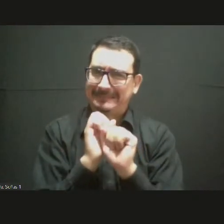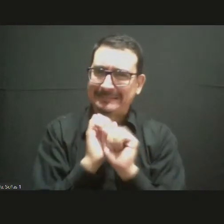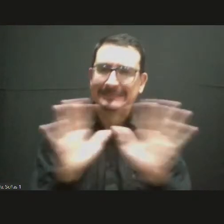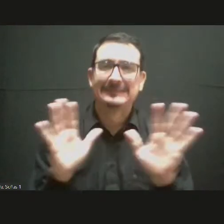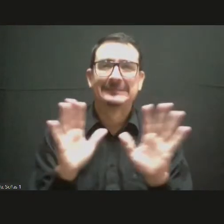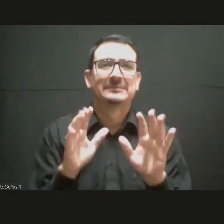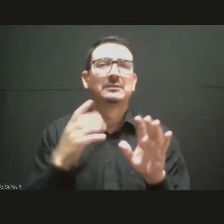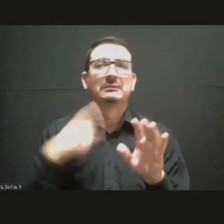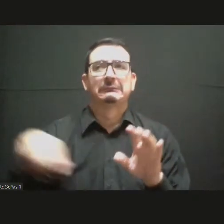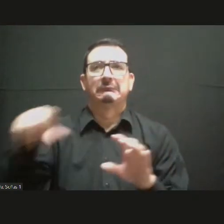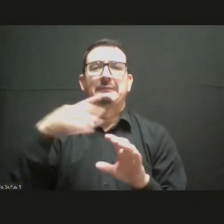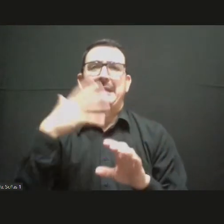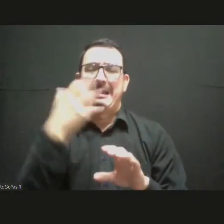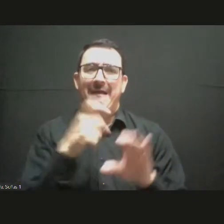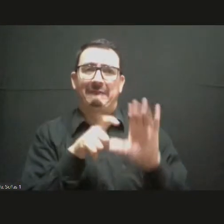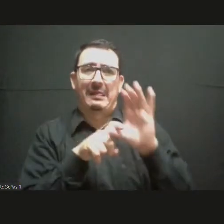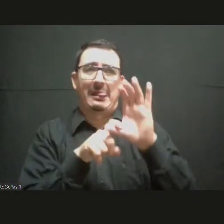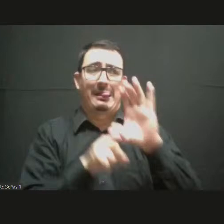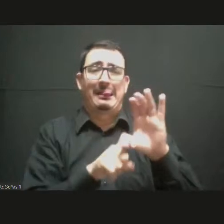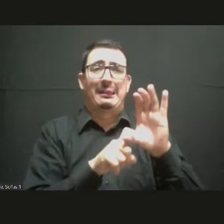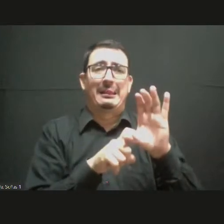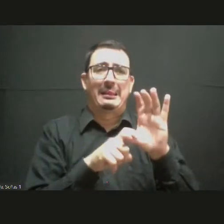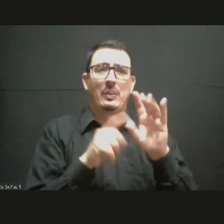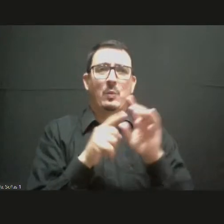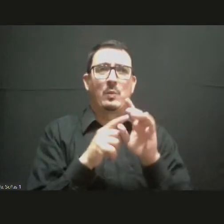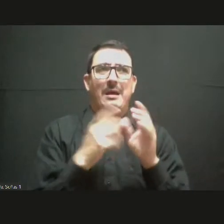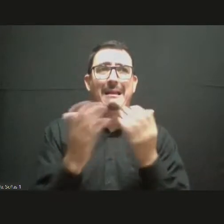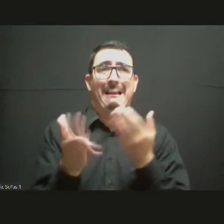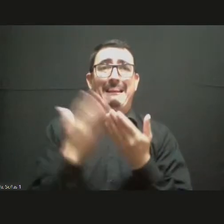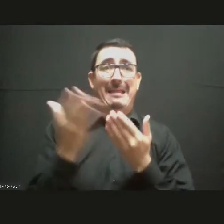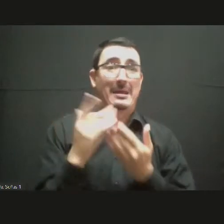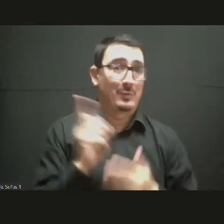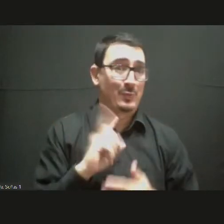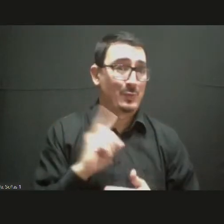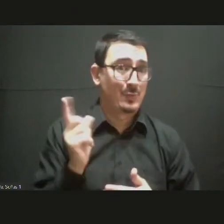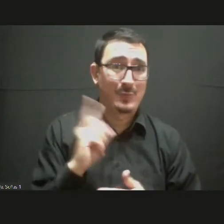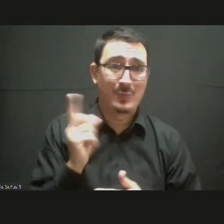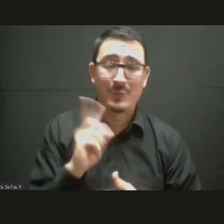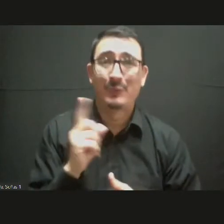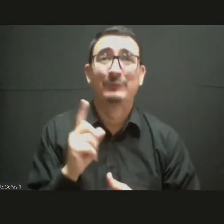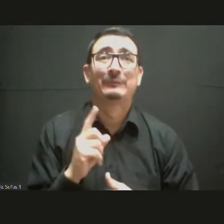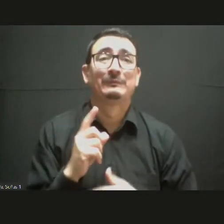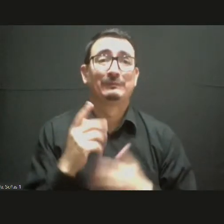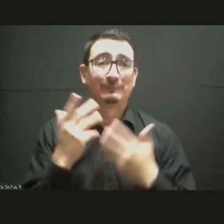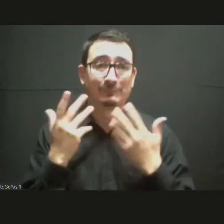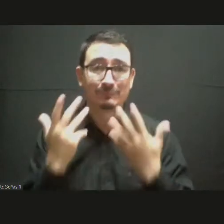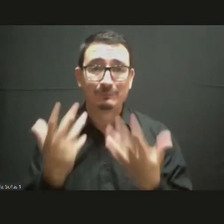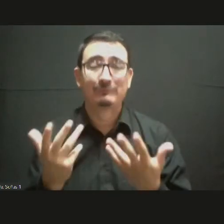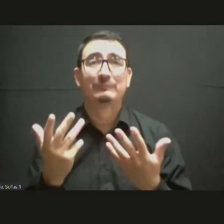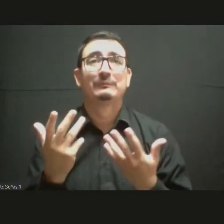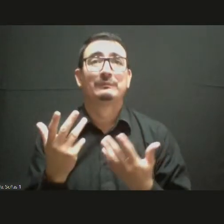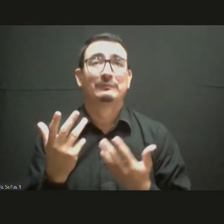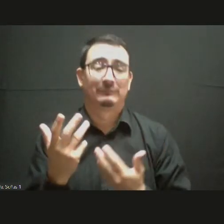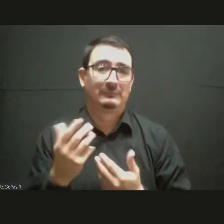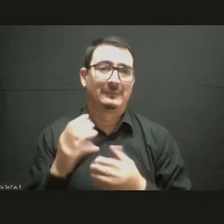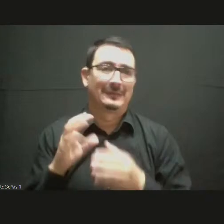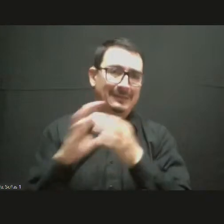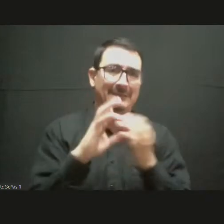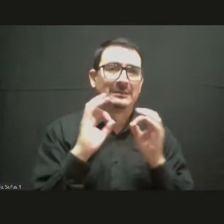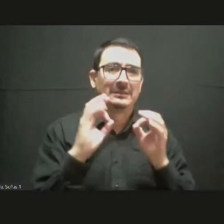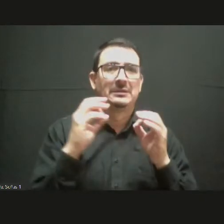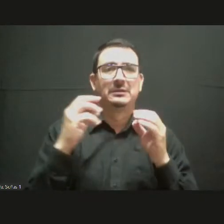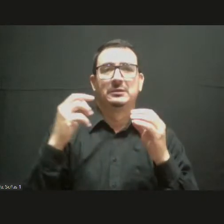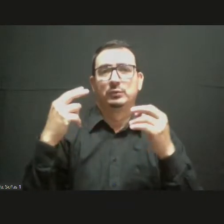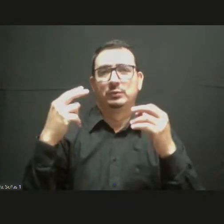our industries face. And the talk that just so far from the opening remarks on the focus